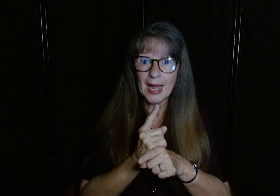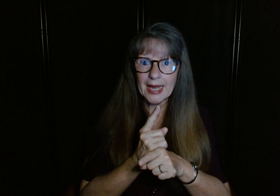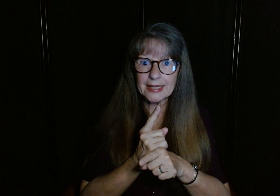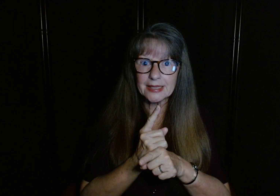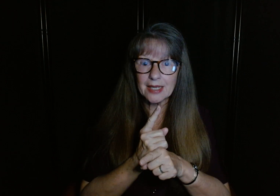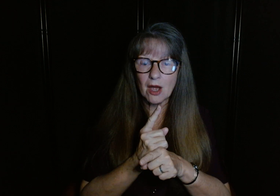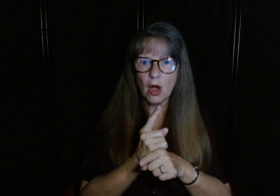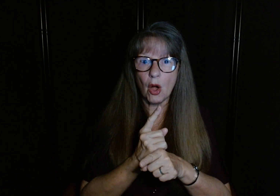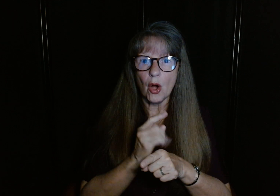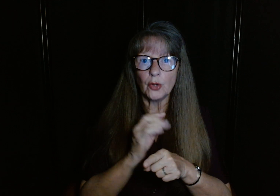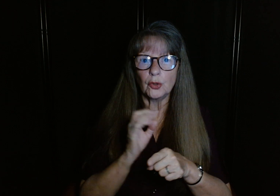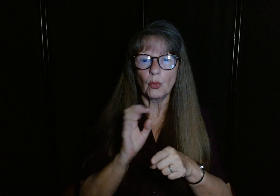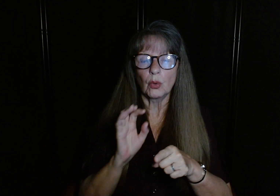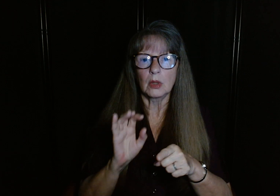correct on your